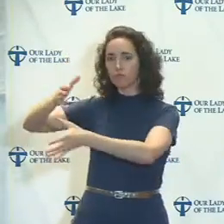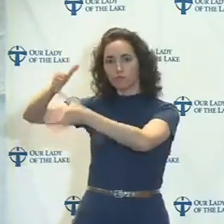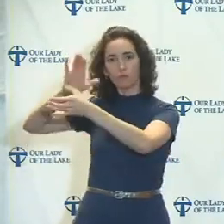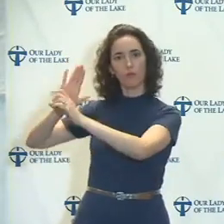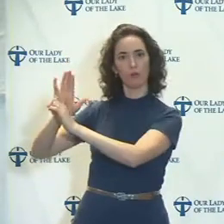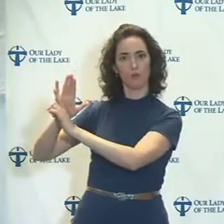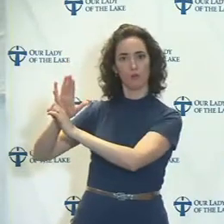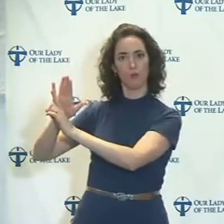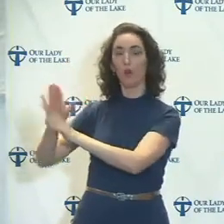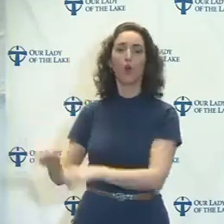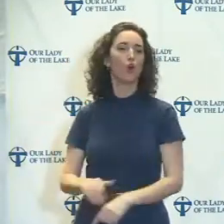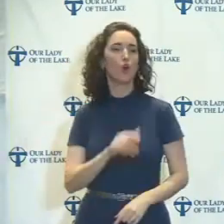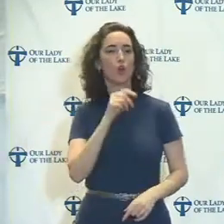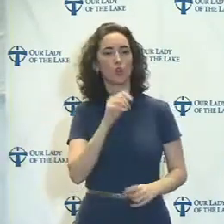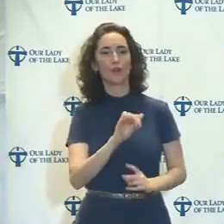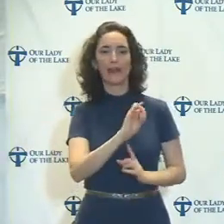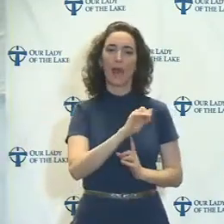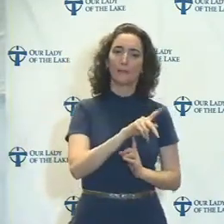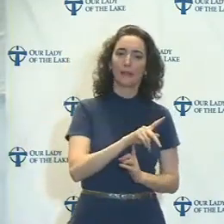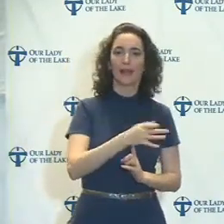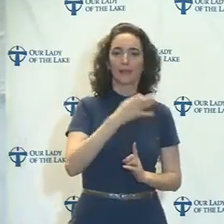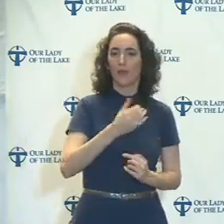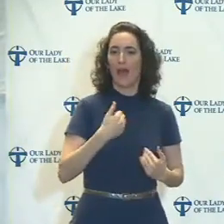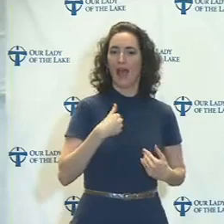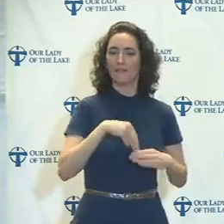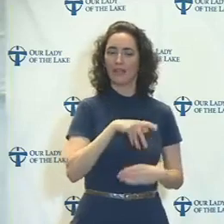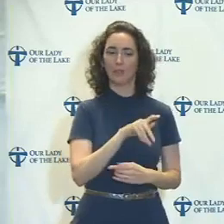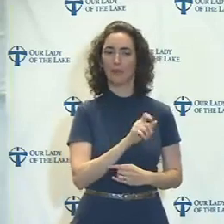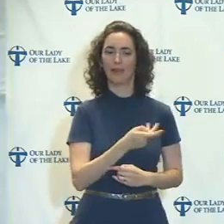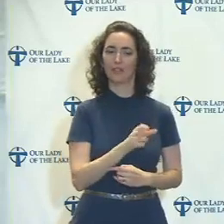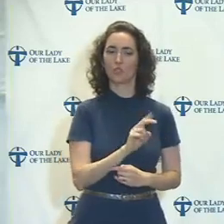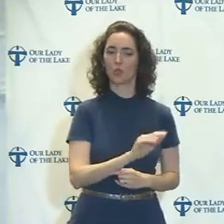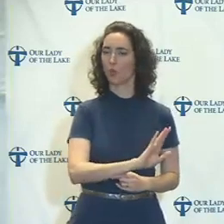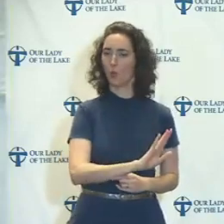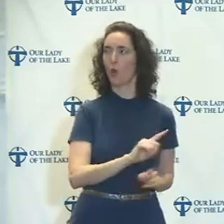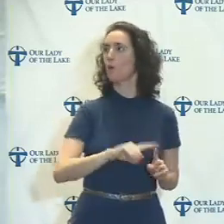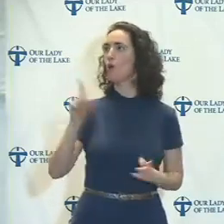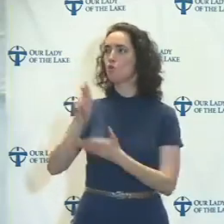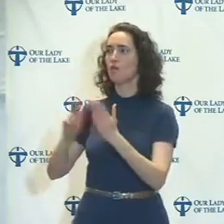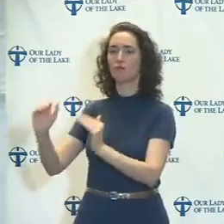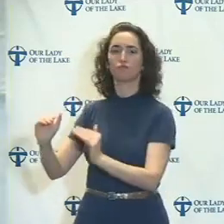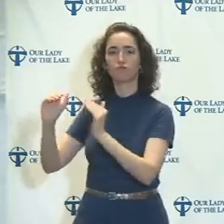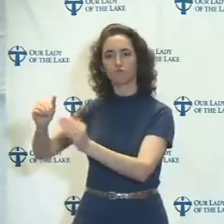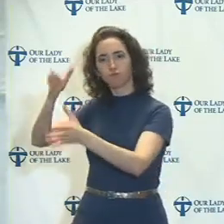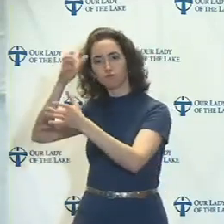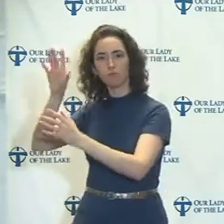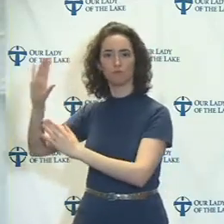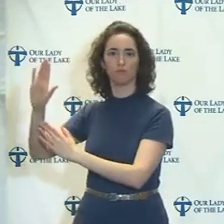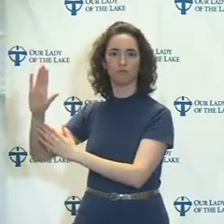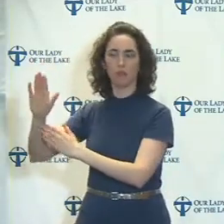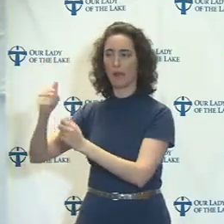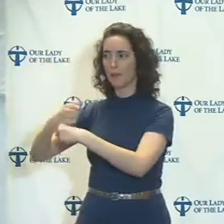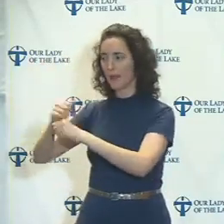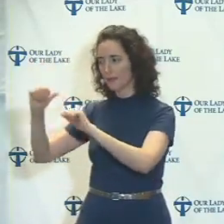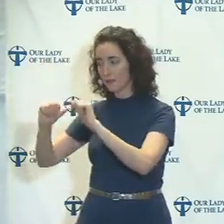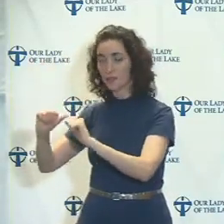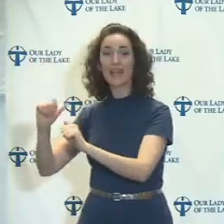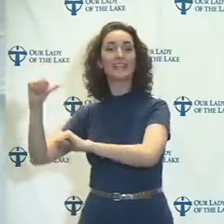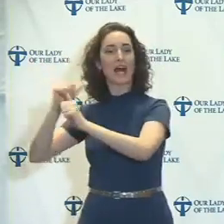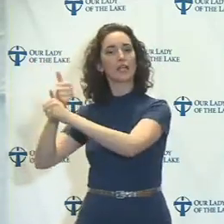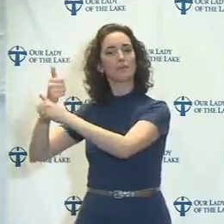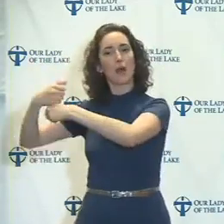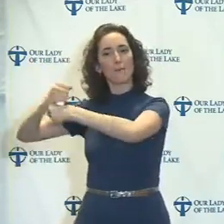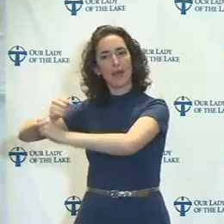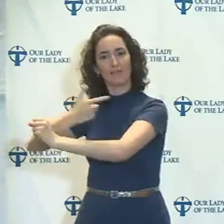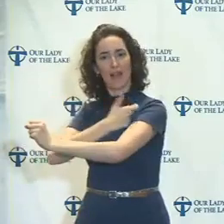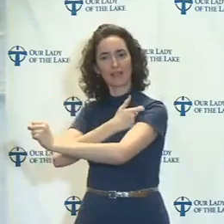of IP and expertise that exists here at Pennington. But now that we've created the vaccine, or now that science has created the